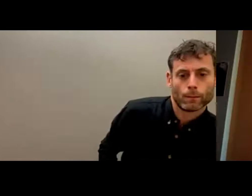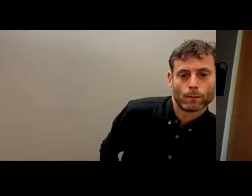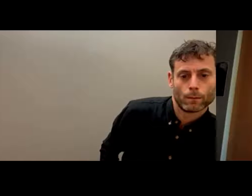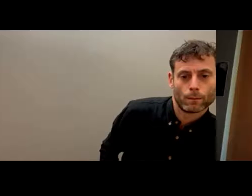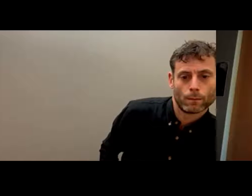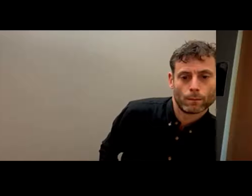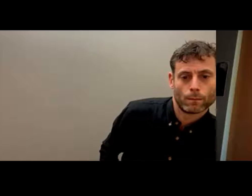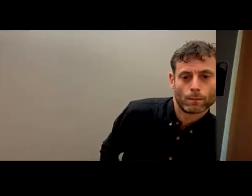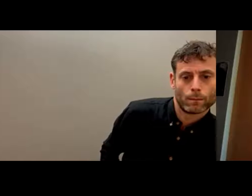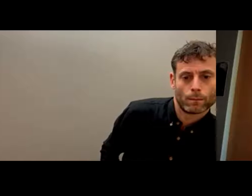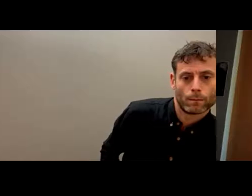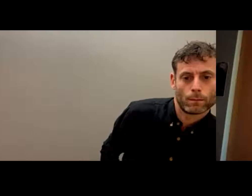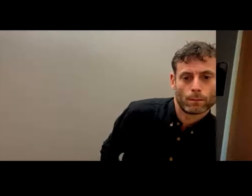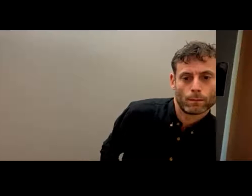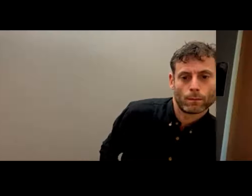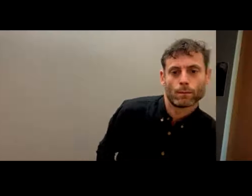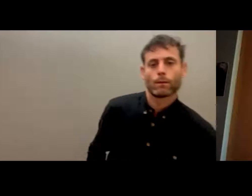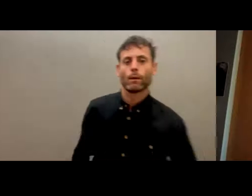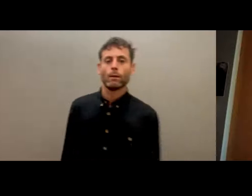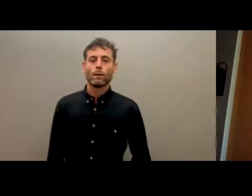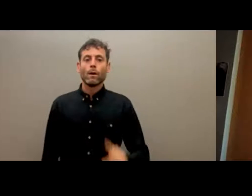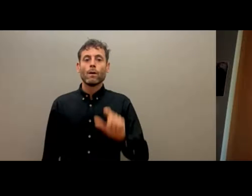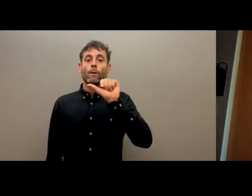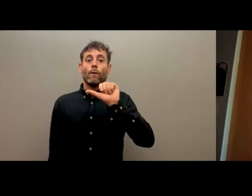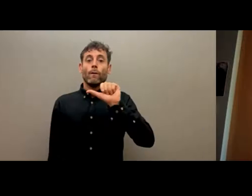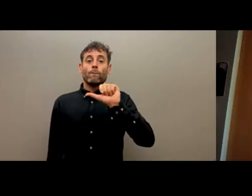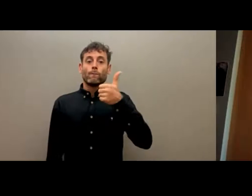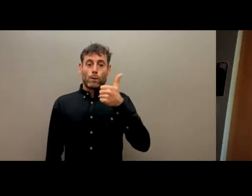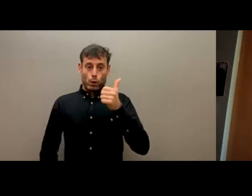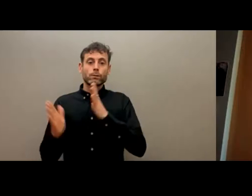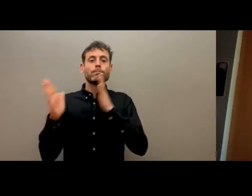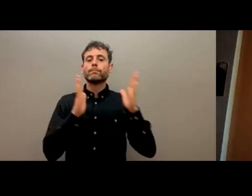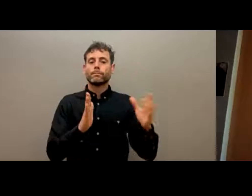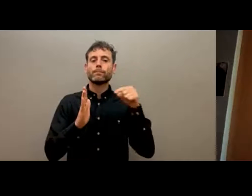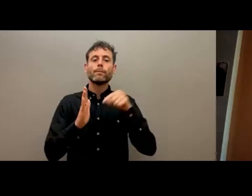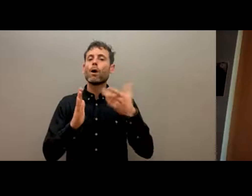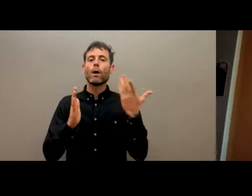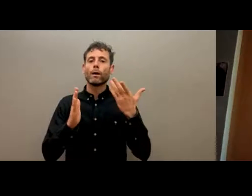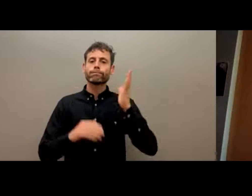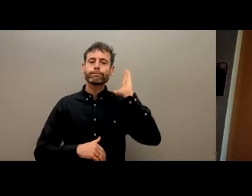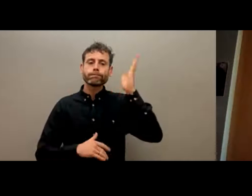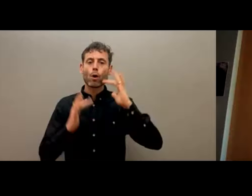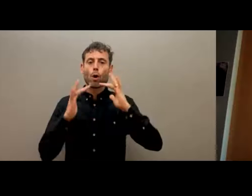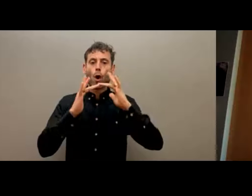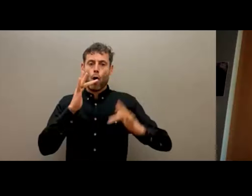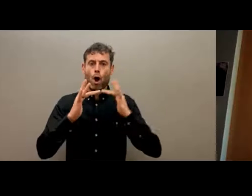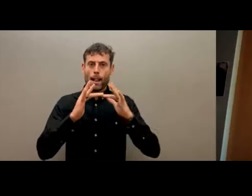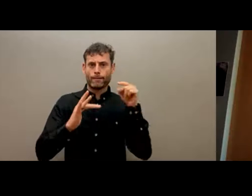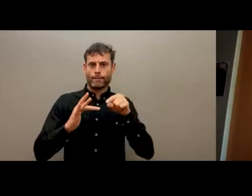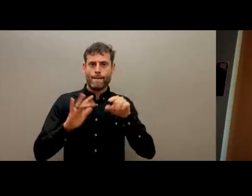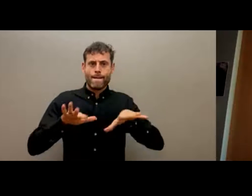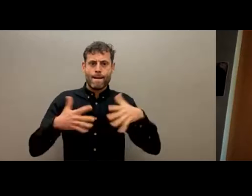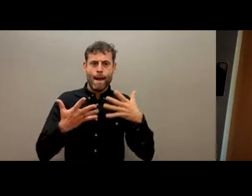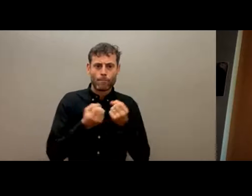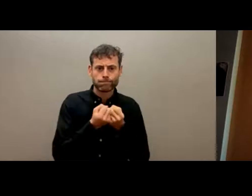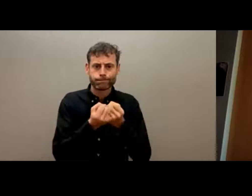online volunteering during the global pandemic. And for that, the session will be hosted by Mark Cummings, who's the head of Comhlámh, and that's